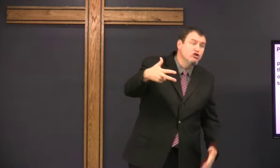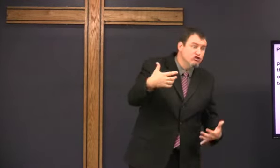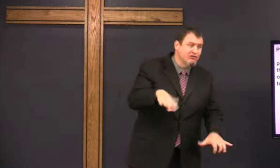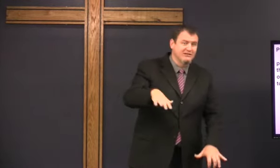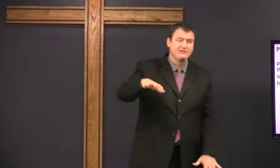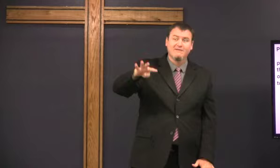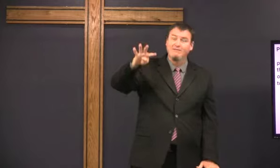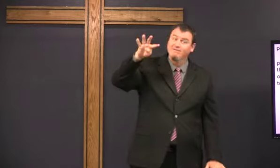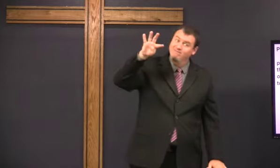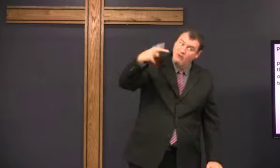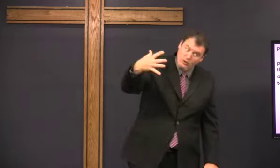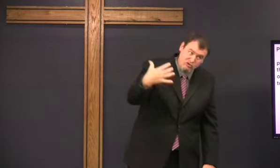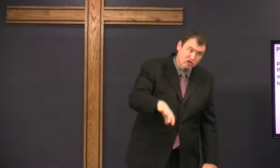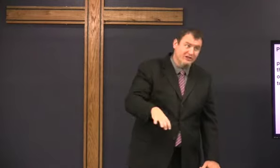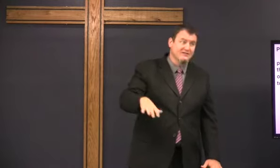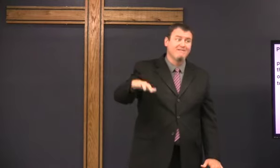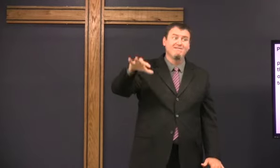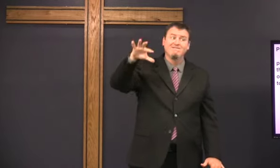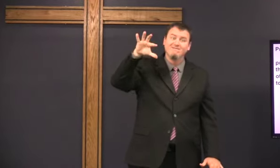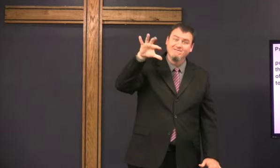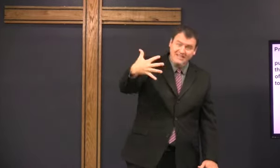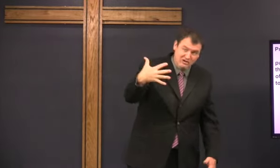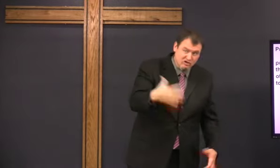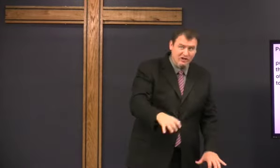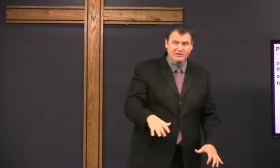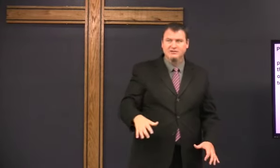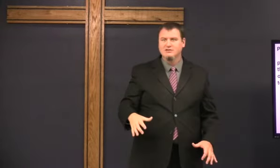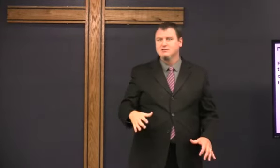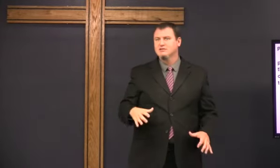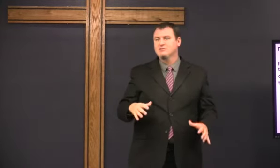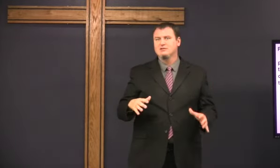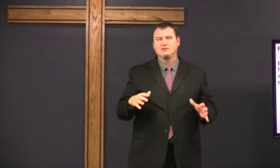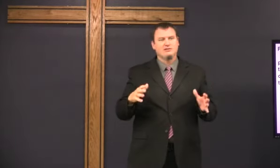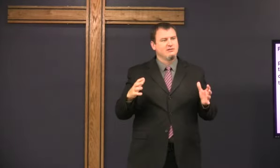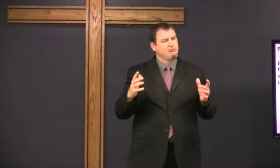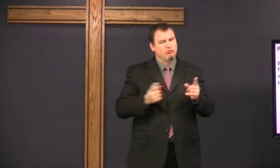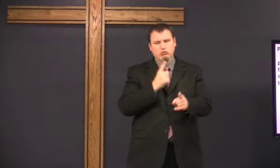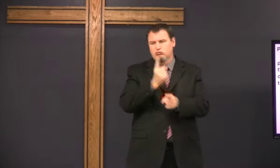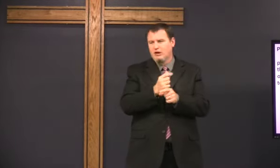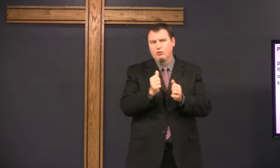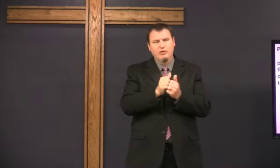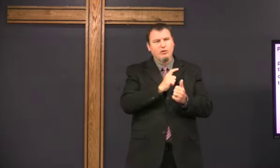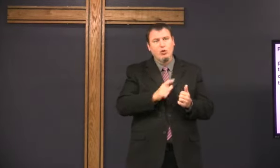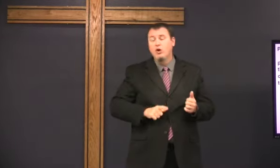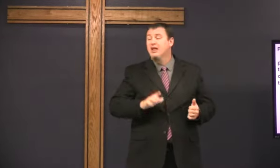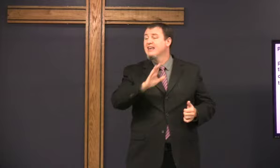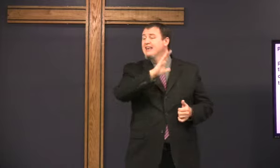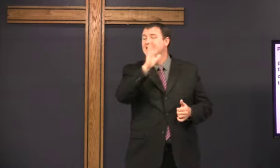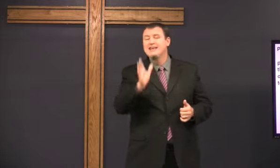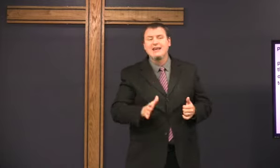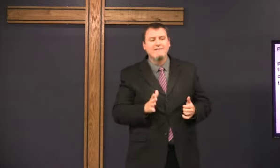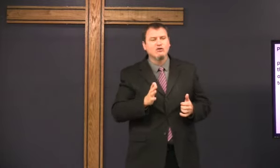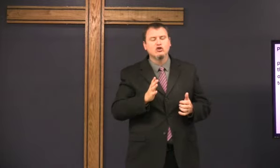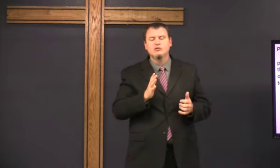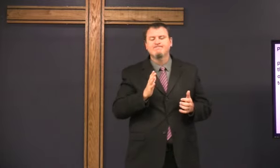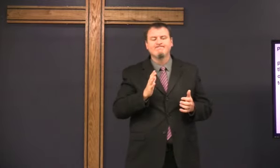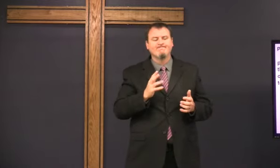Second chance, a third chance, a fourth chance, fifth chance to get right with the Lord. It's